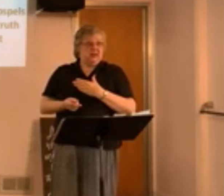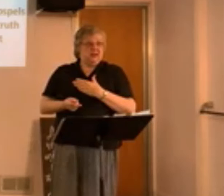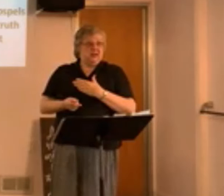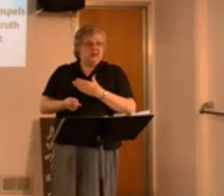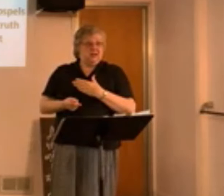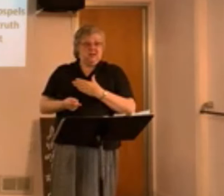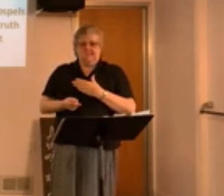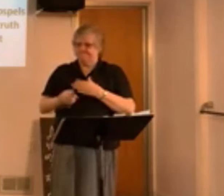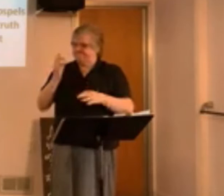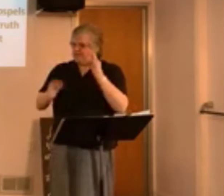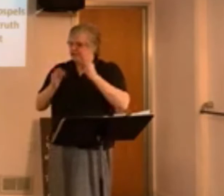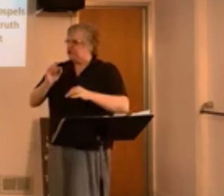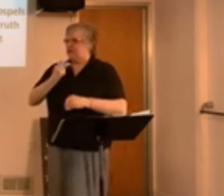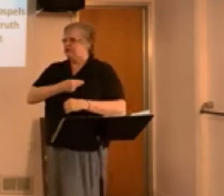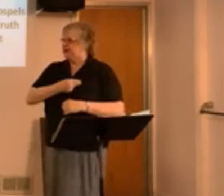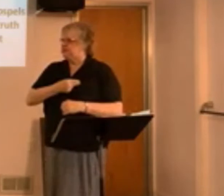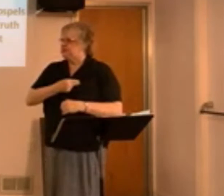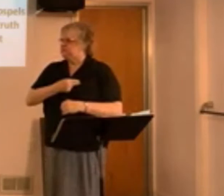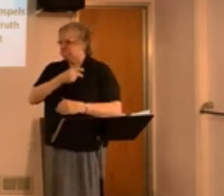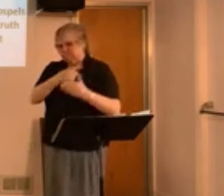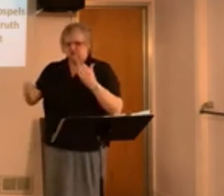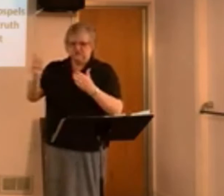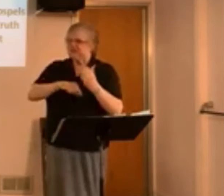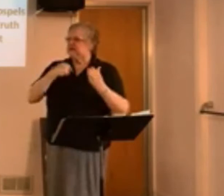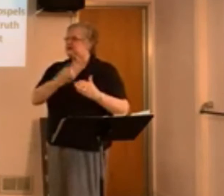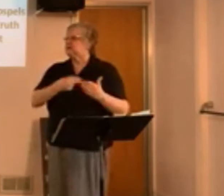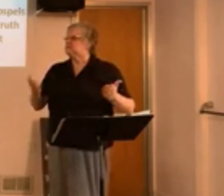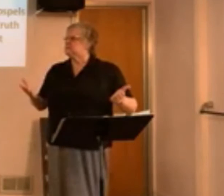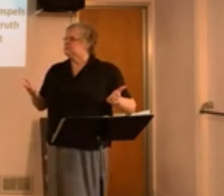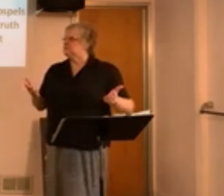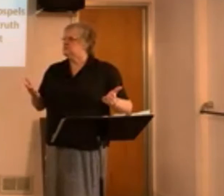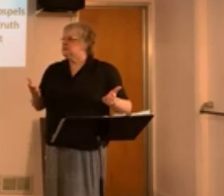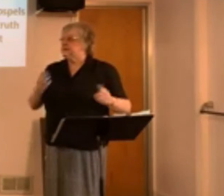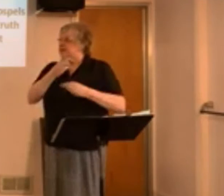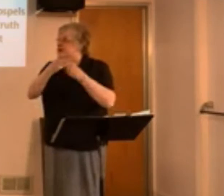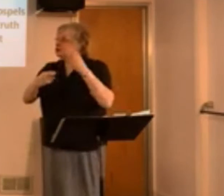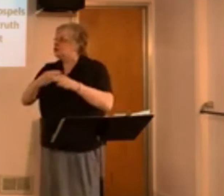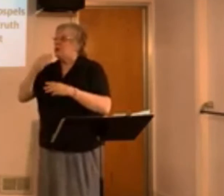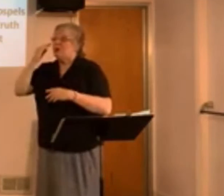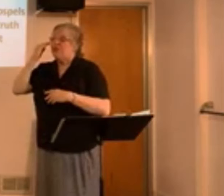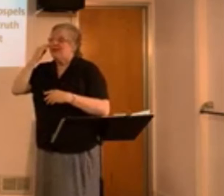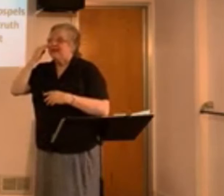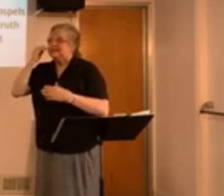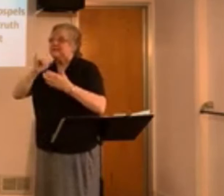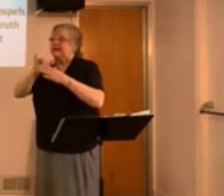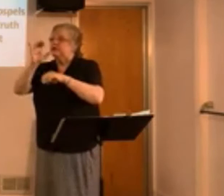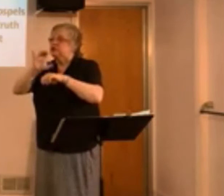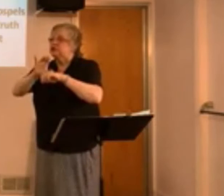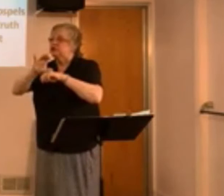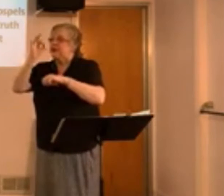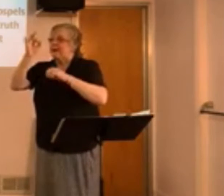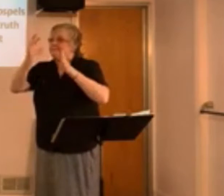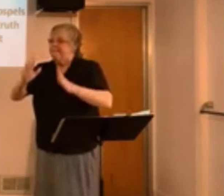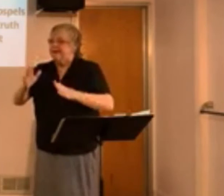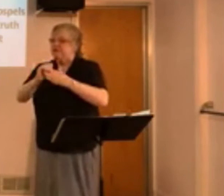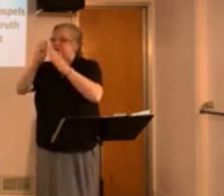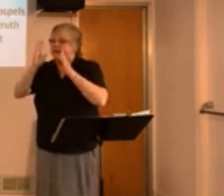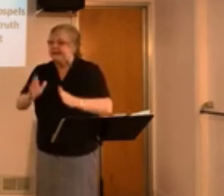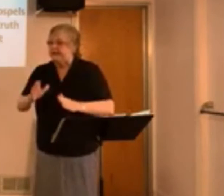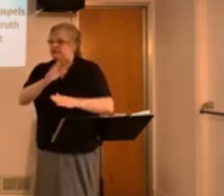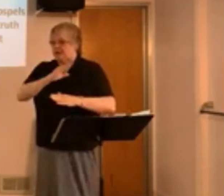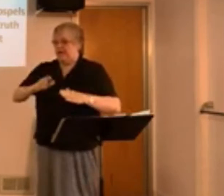under condemnation and we receive criticism because the world thinks that the church, pastors, and